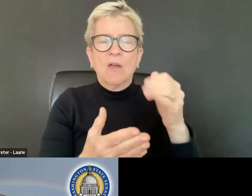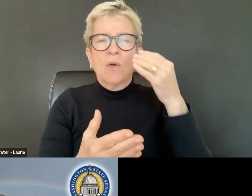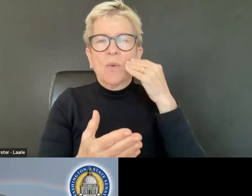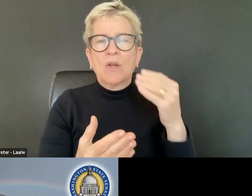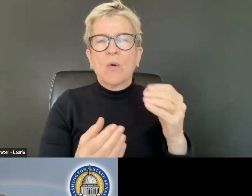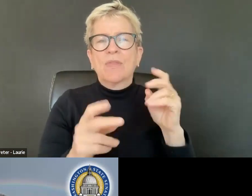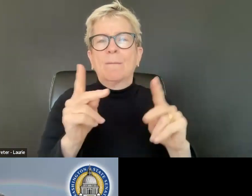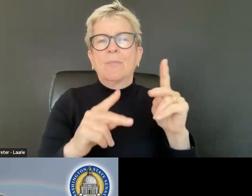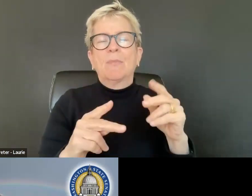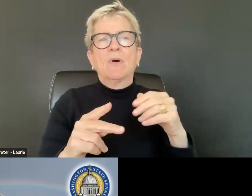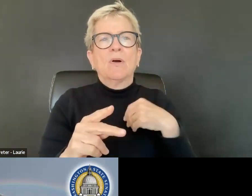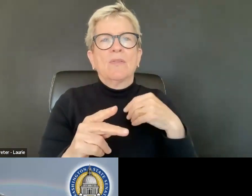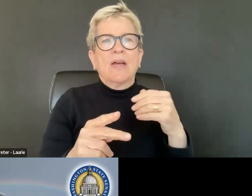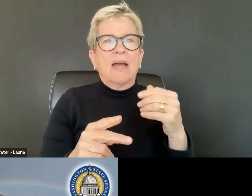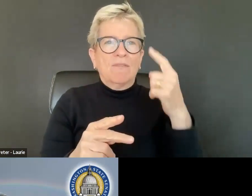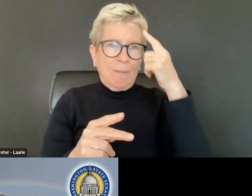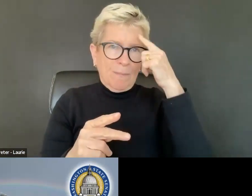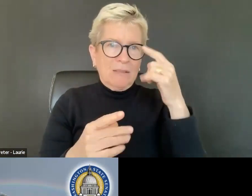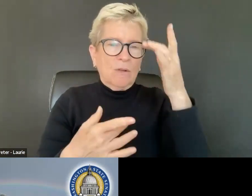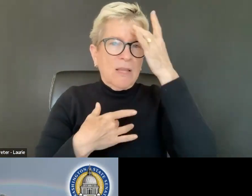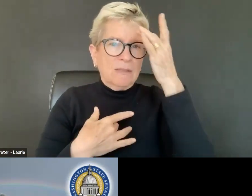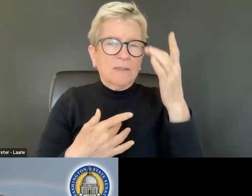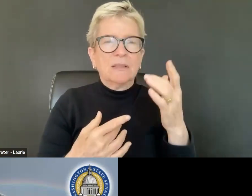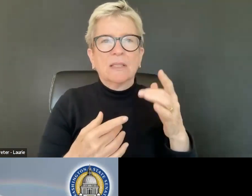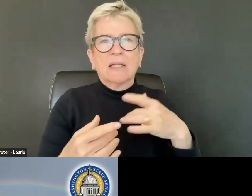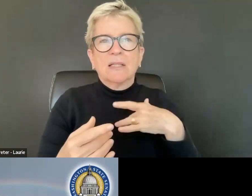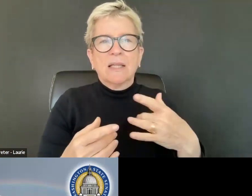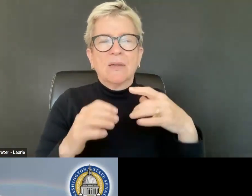have serious mental illnesses do